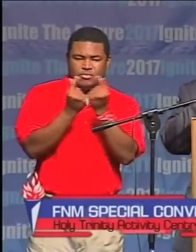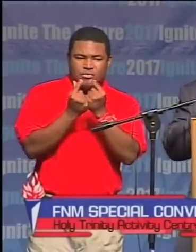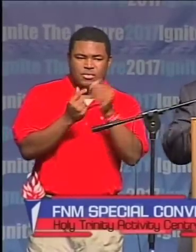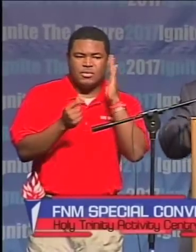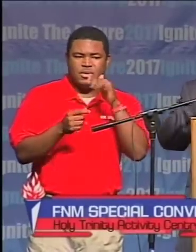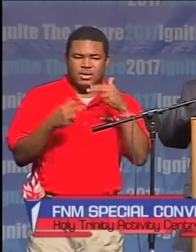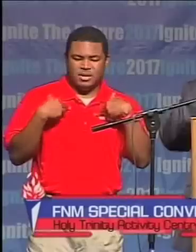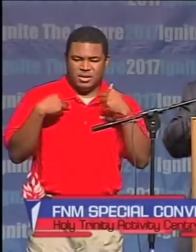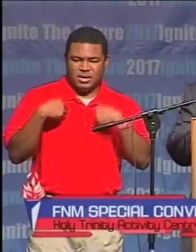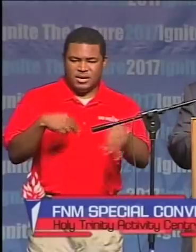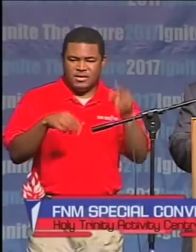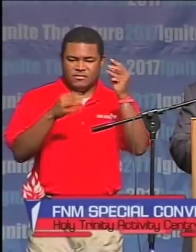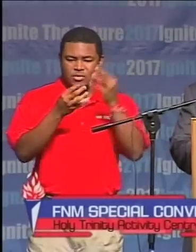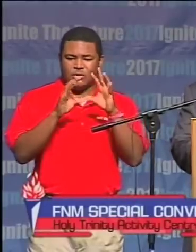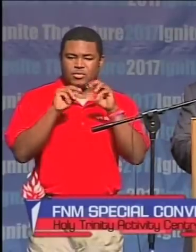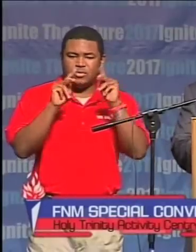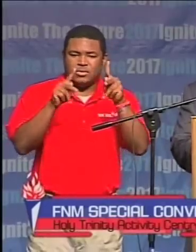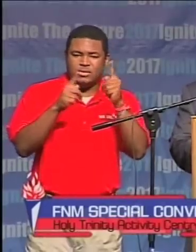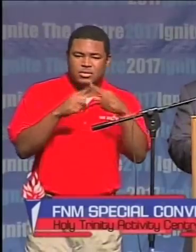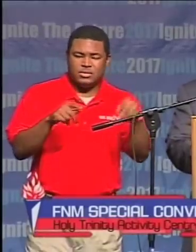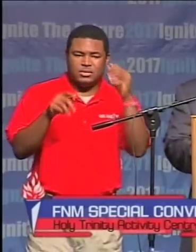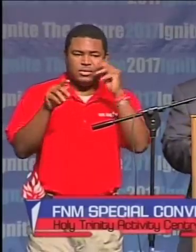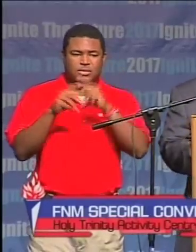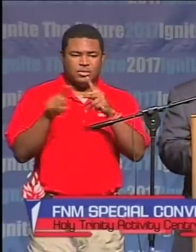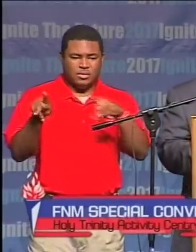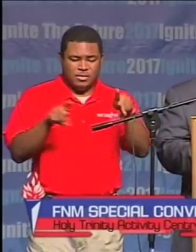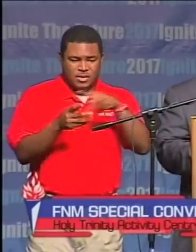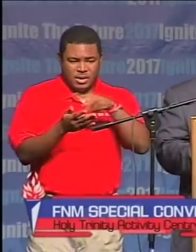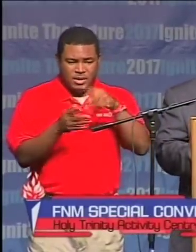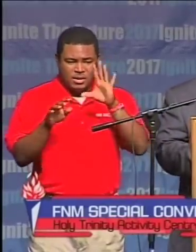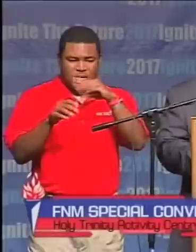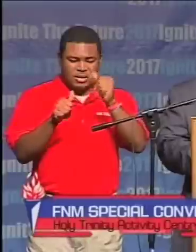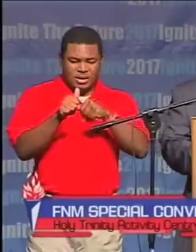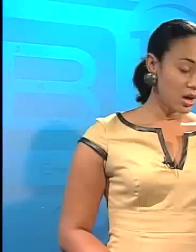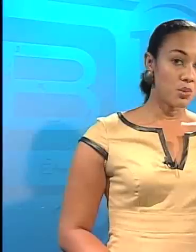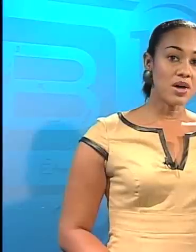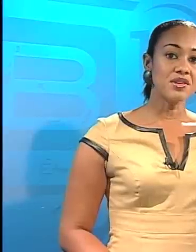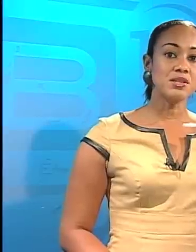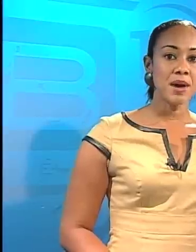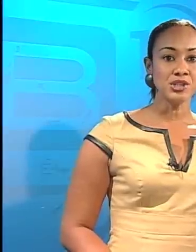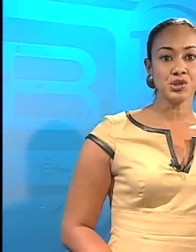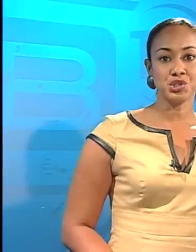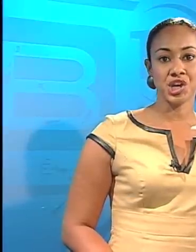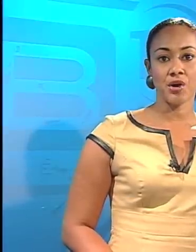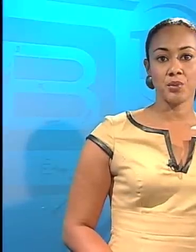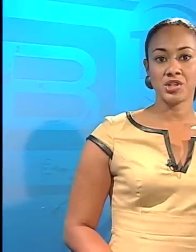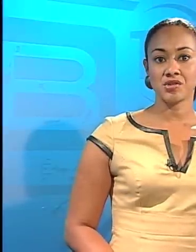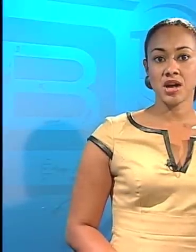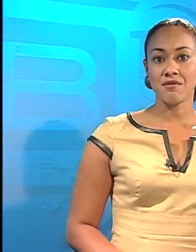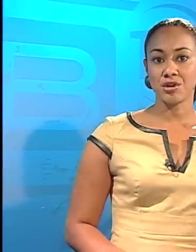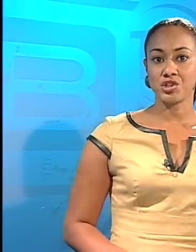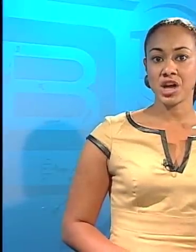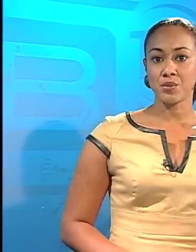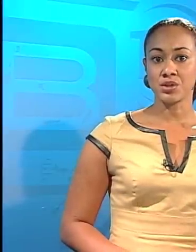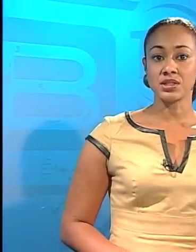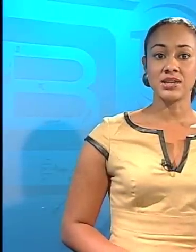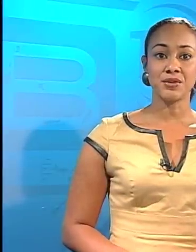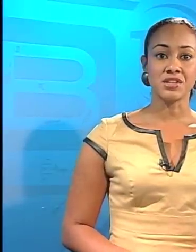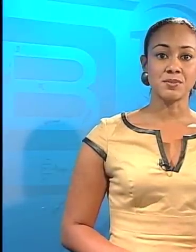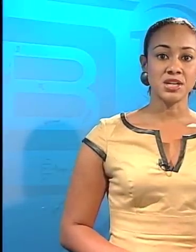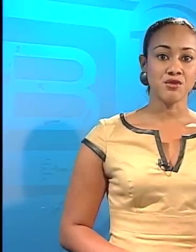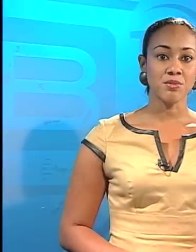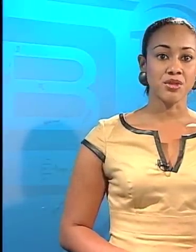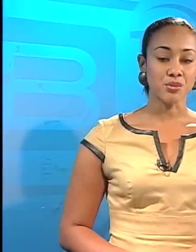have a role to play and everyone a chance to participate. Well the special chair in which the Governor General